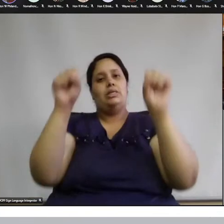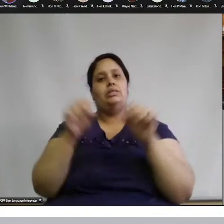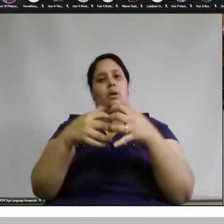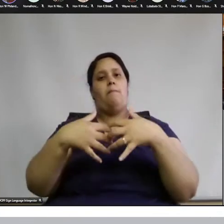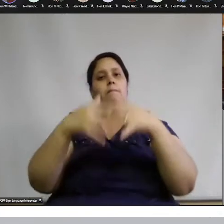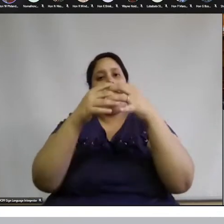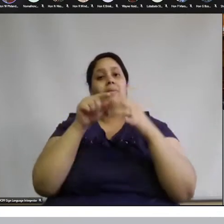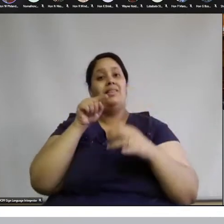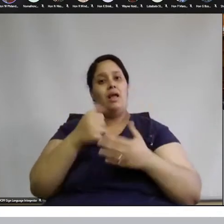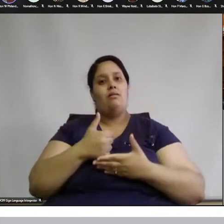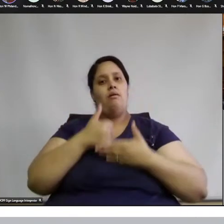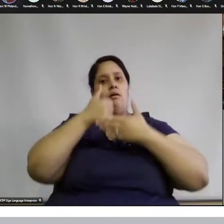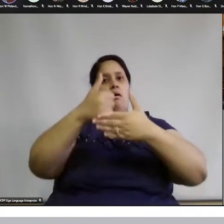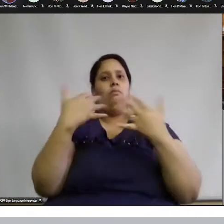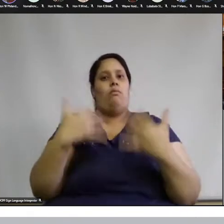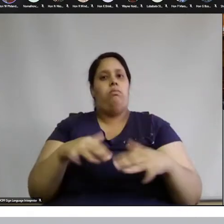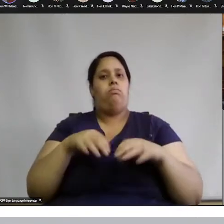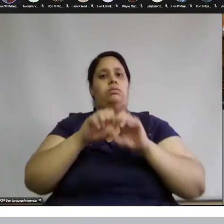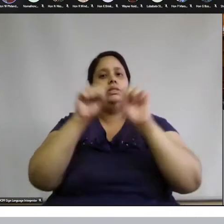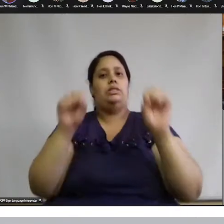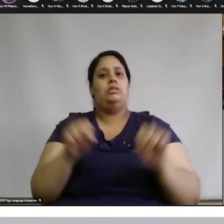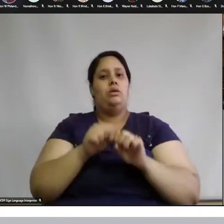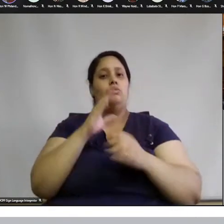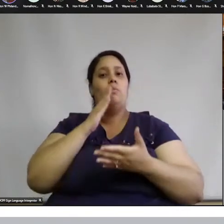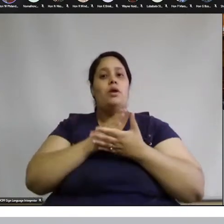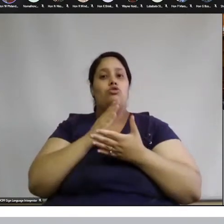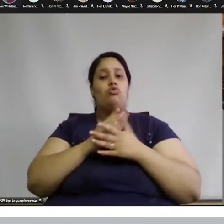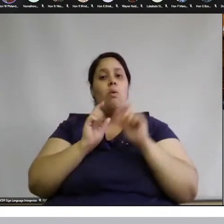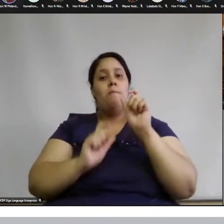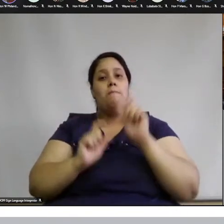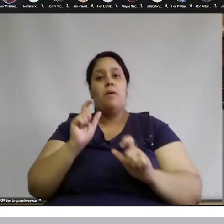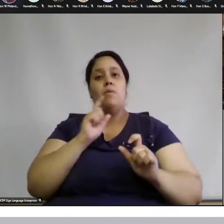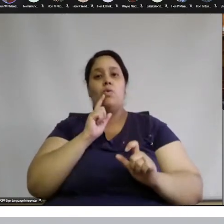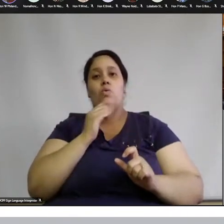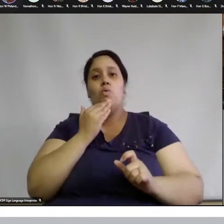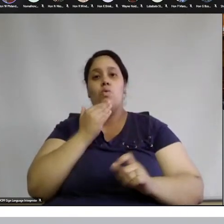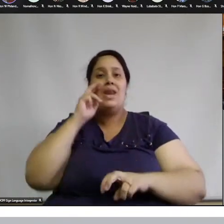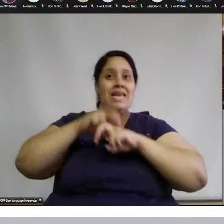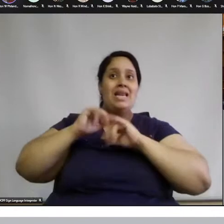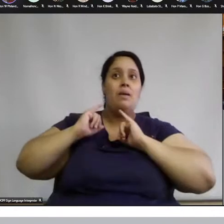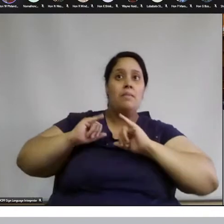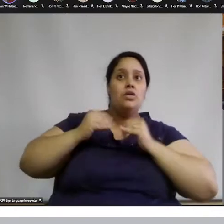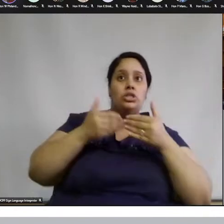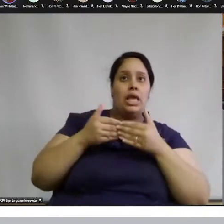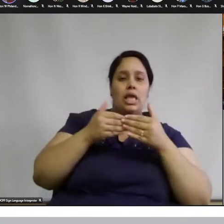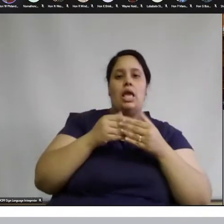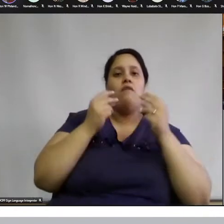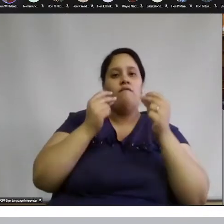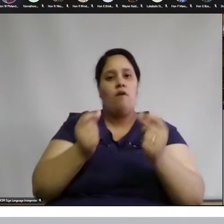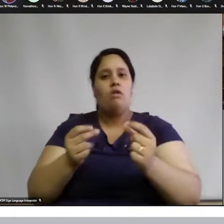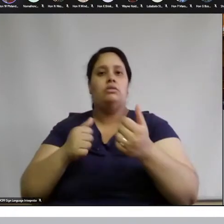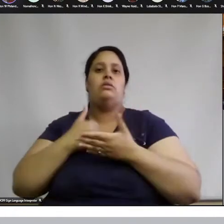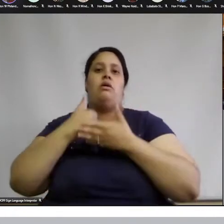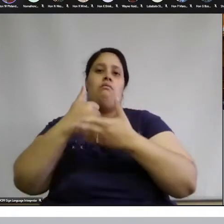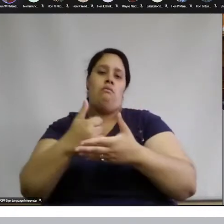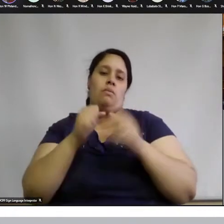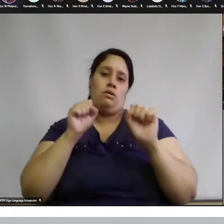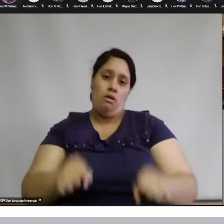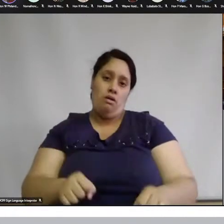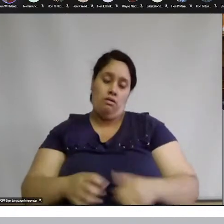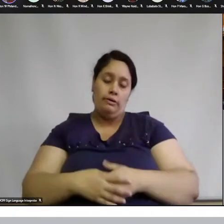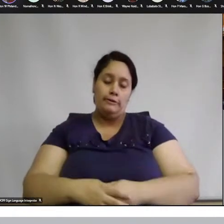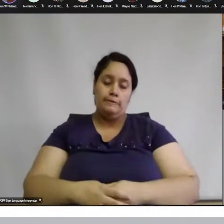a proactive system used to ensure those who are in need of emergency care will be helped with urgency